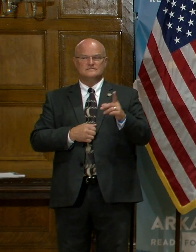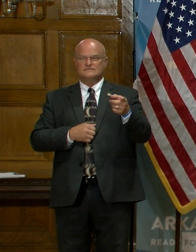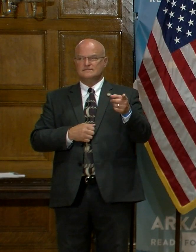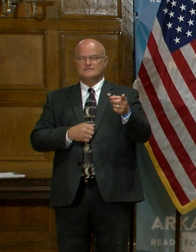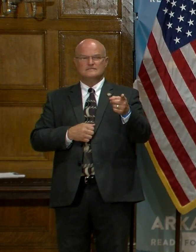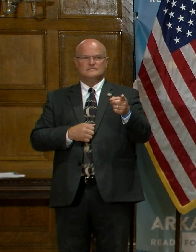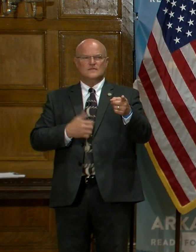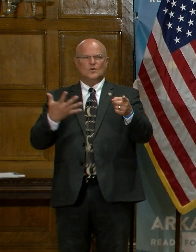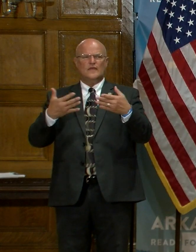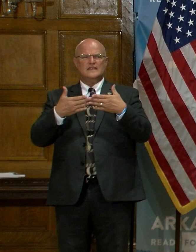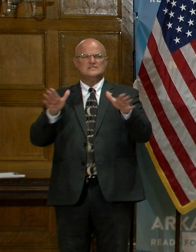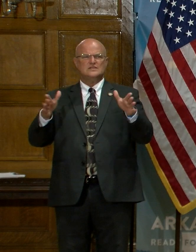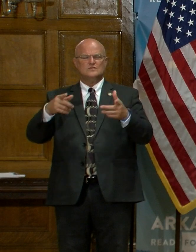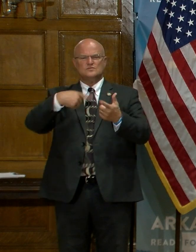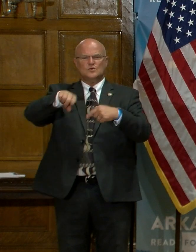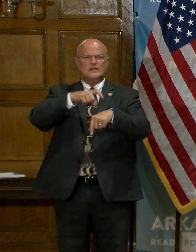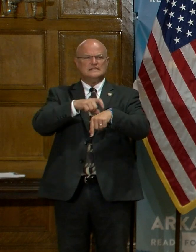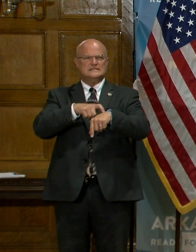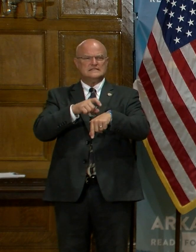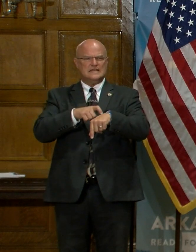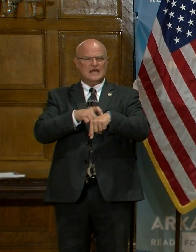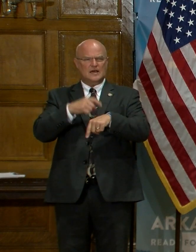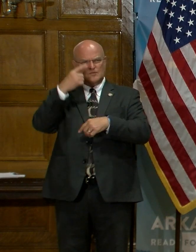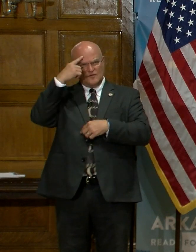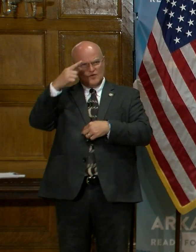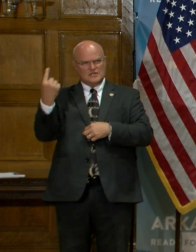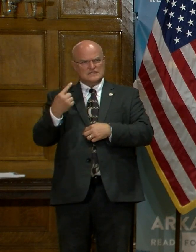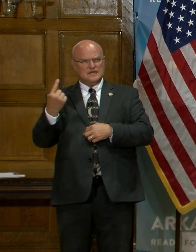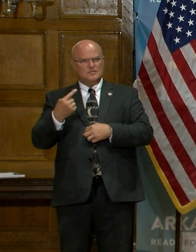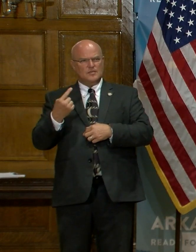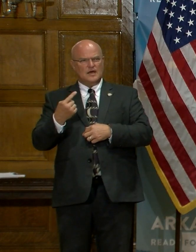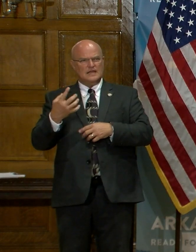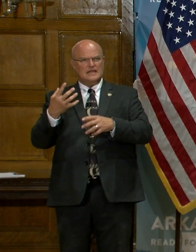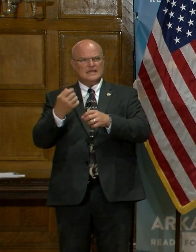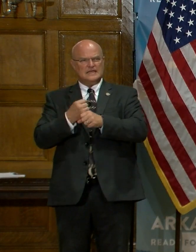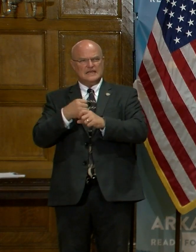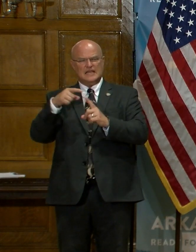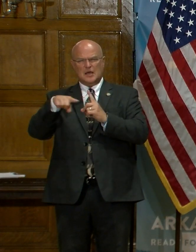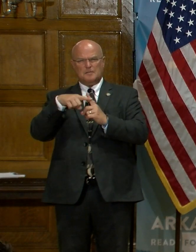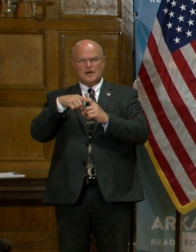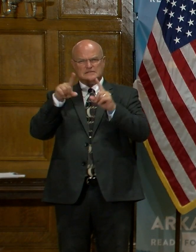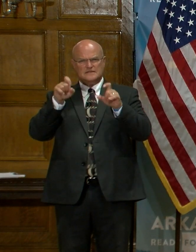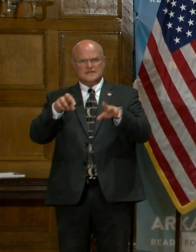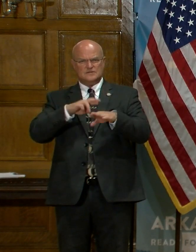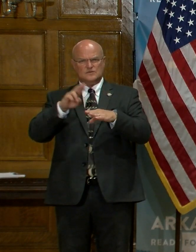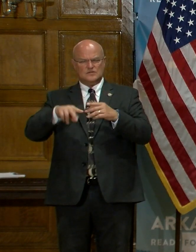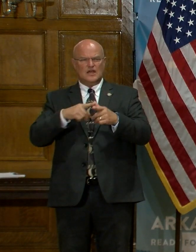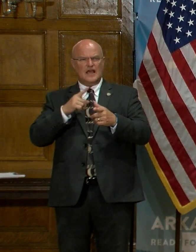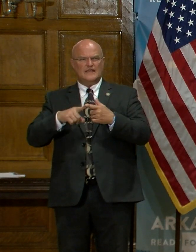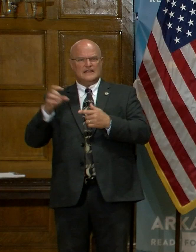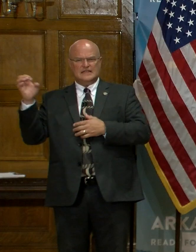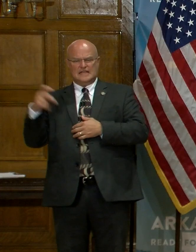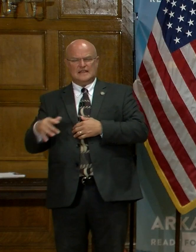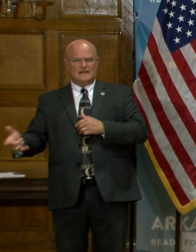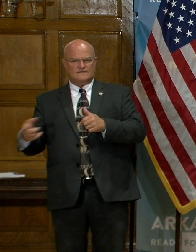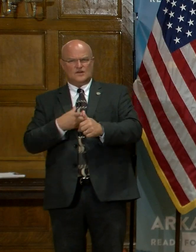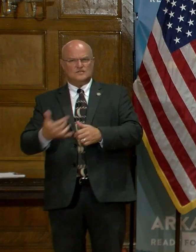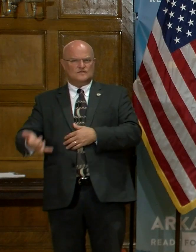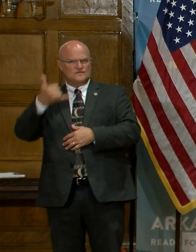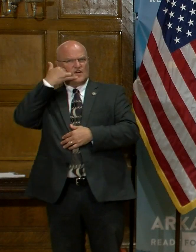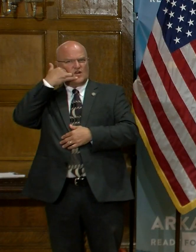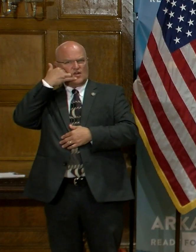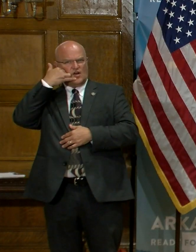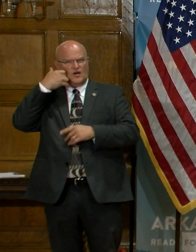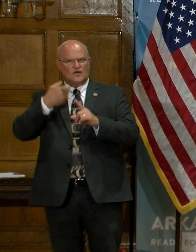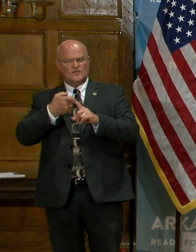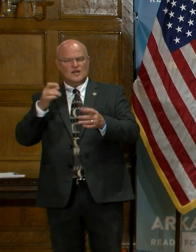Yes. What's the general turnaround time lately for somebody getting a positive test result and then them getting that first phone call